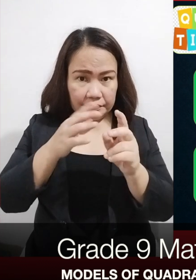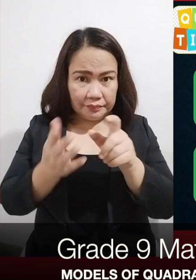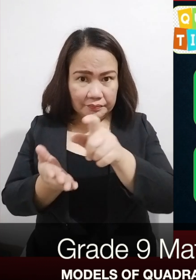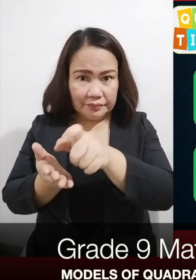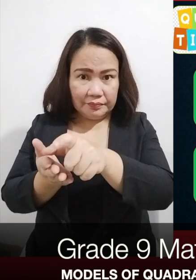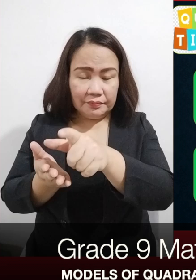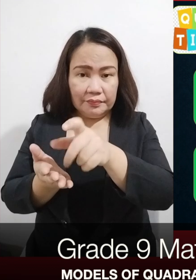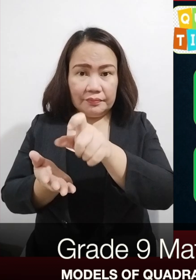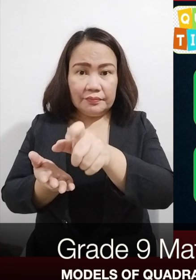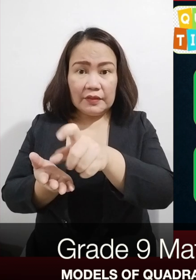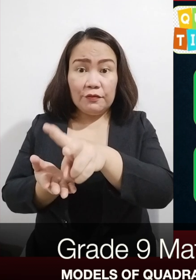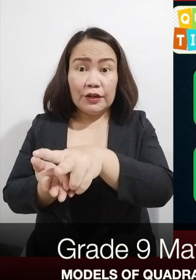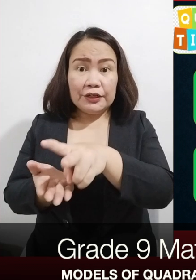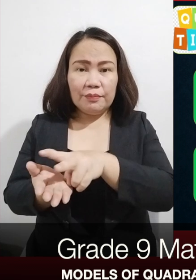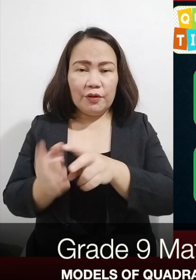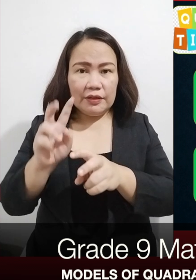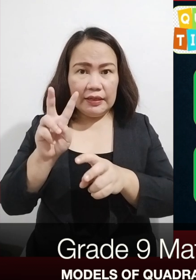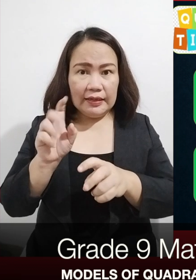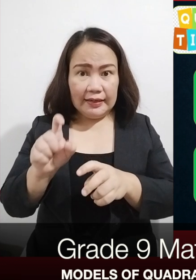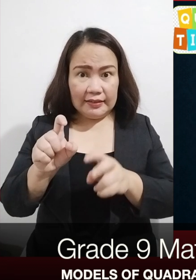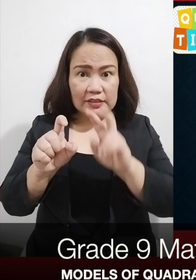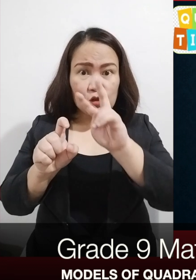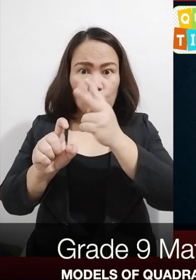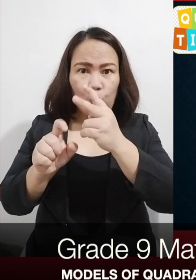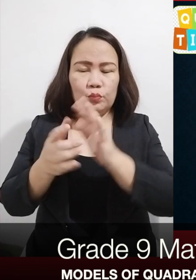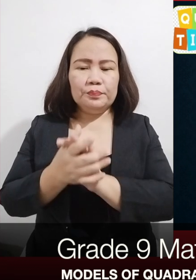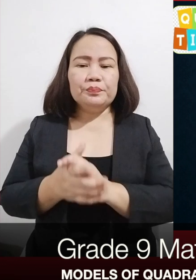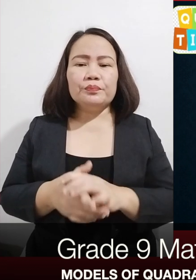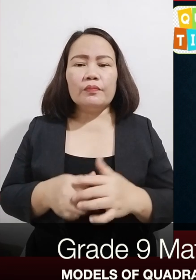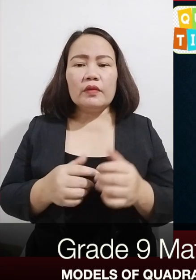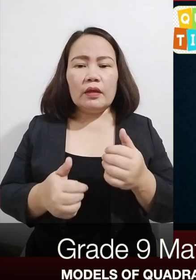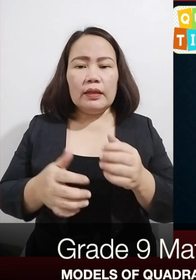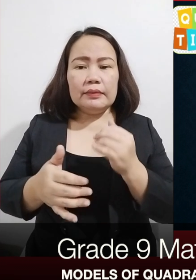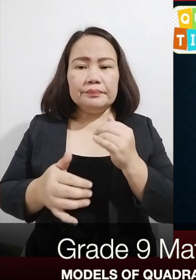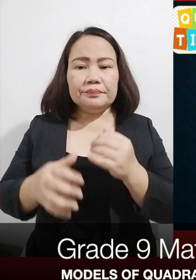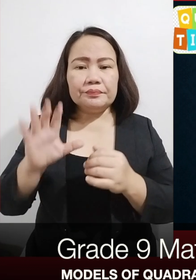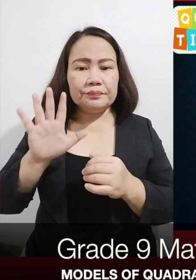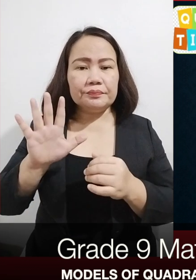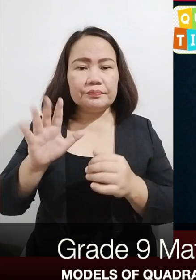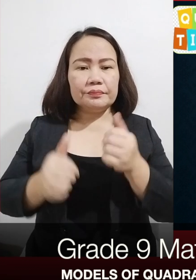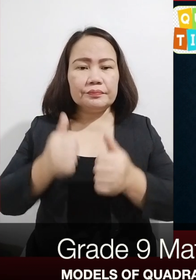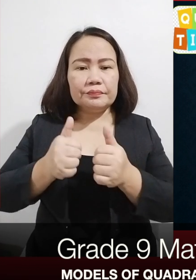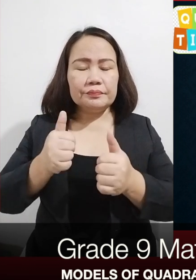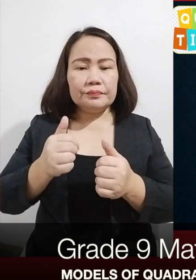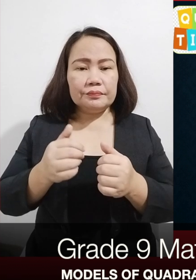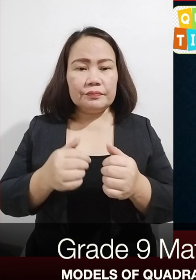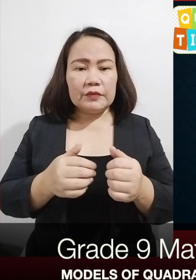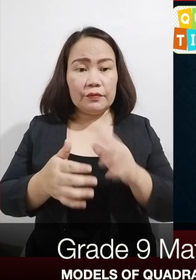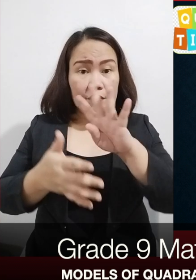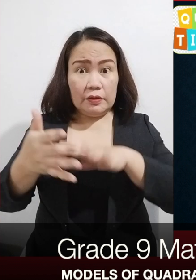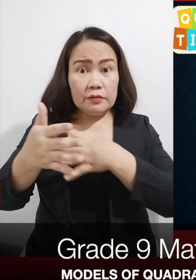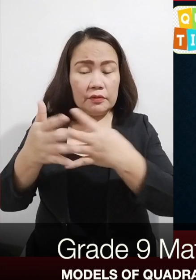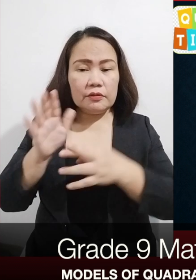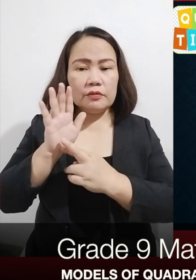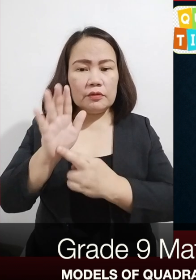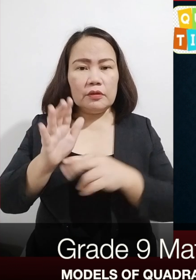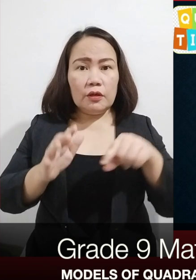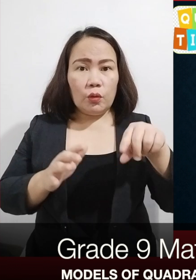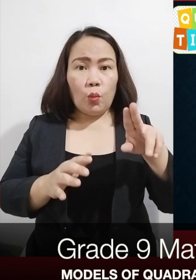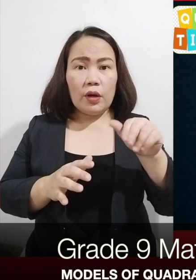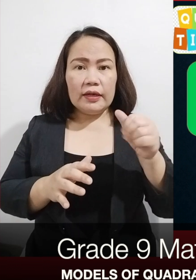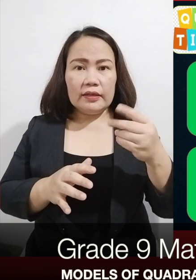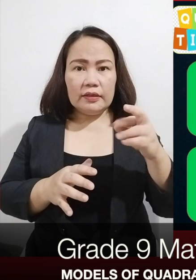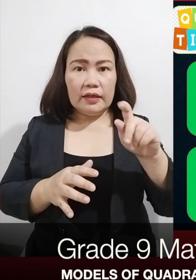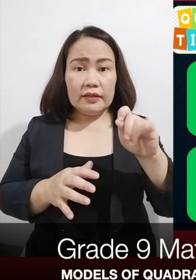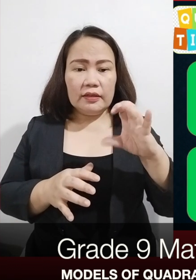highest degree is 2. So, the answer is letter D. Next. Which of the following graph represents quadratic